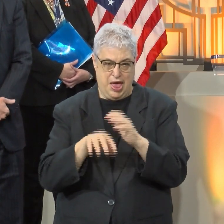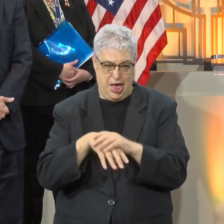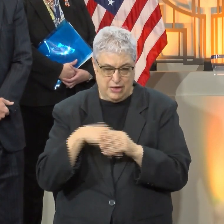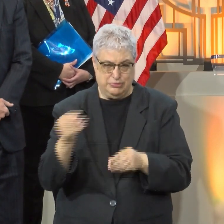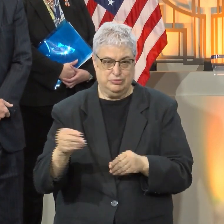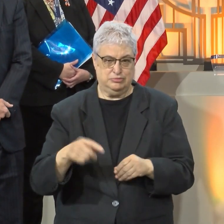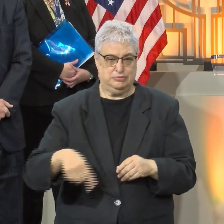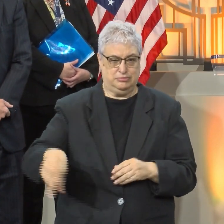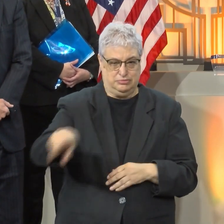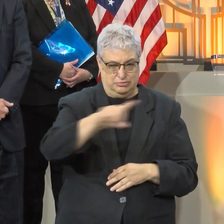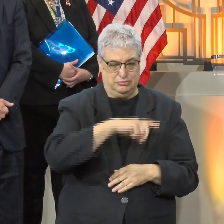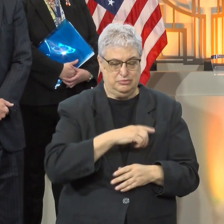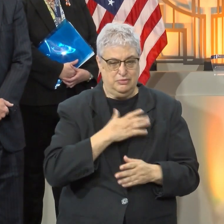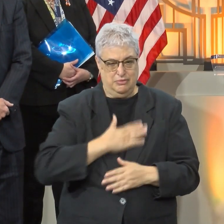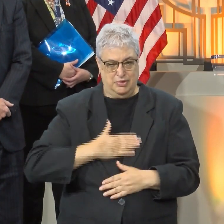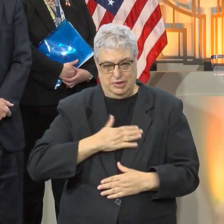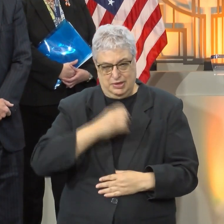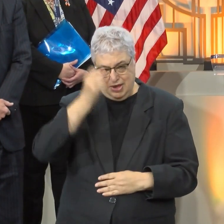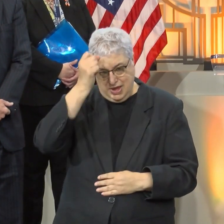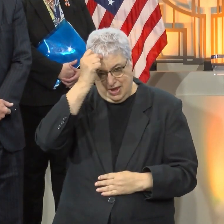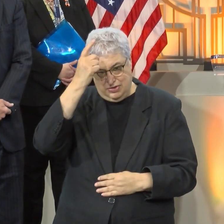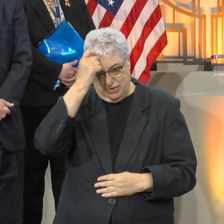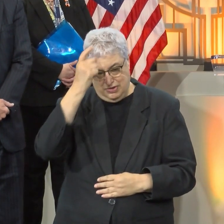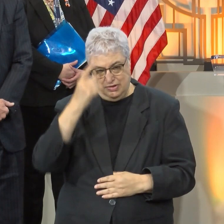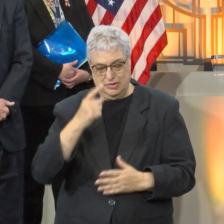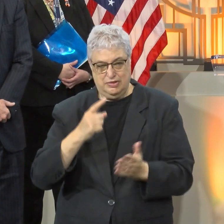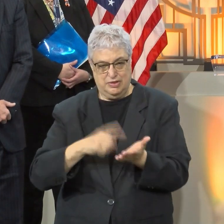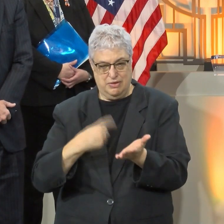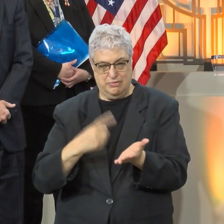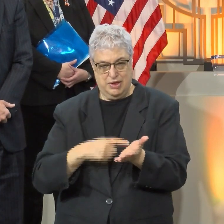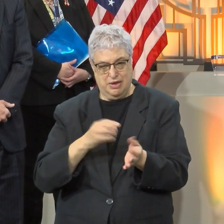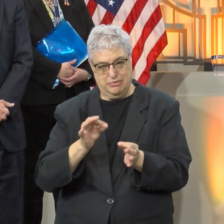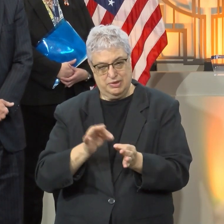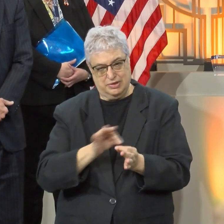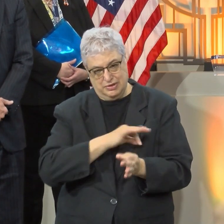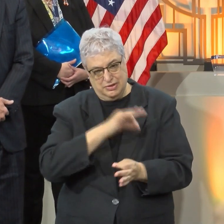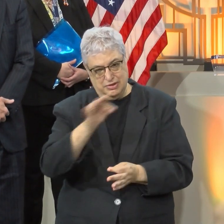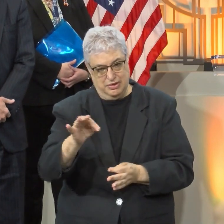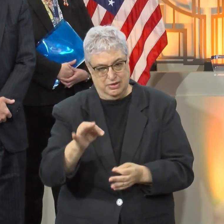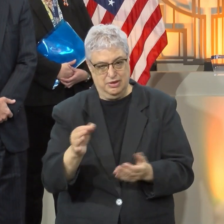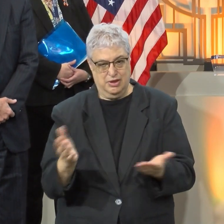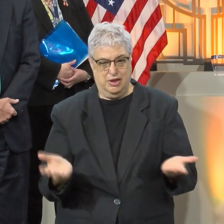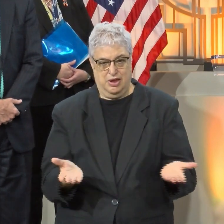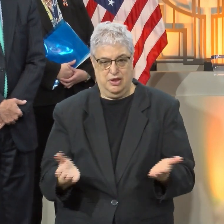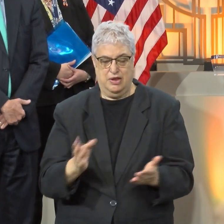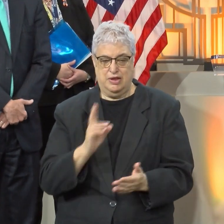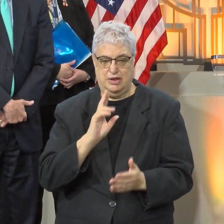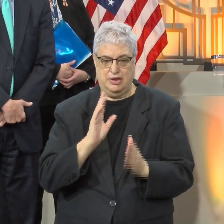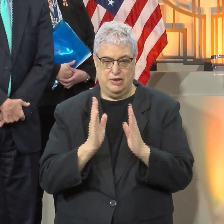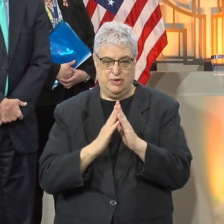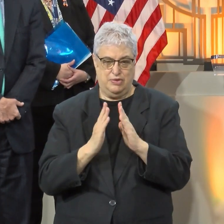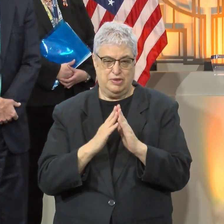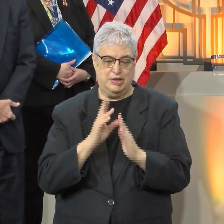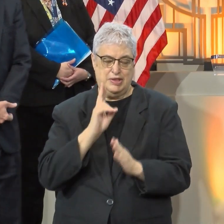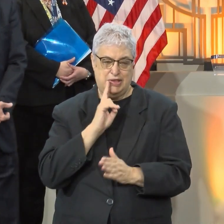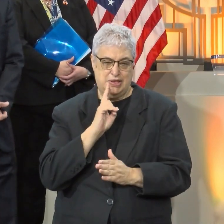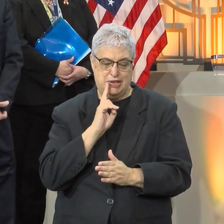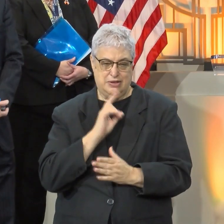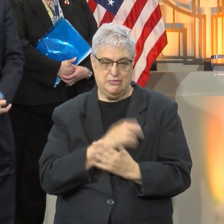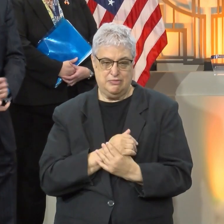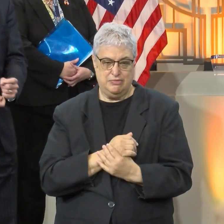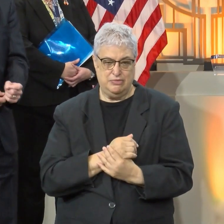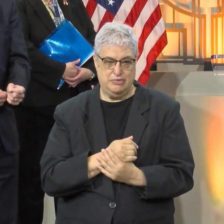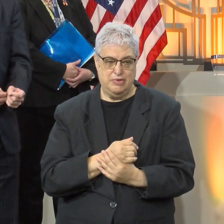please be understanding if there are some delays that are taking place in the city. The city employees are